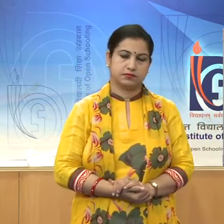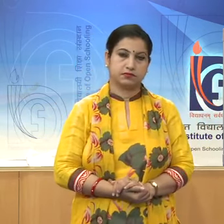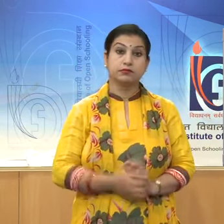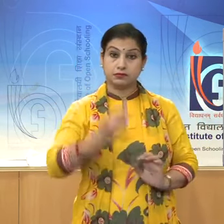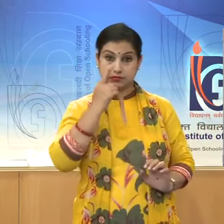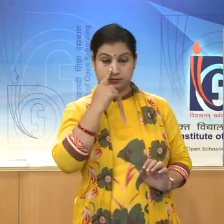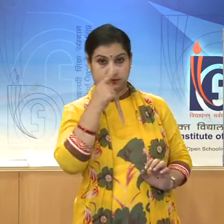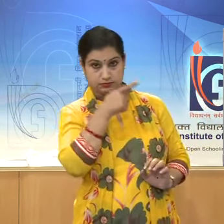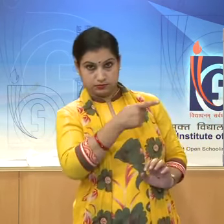She bears